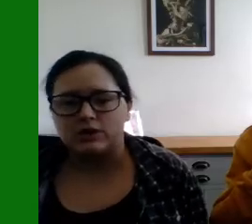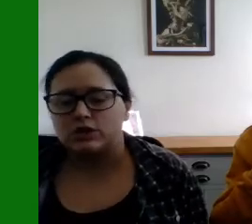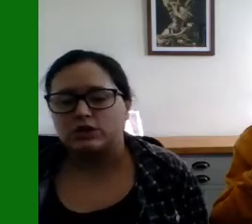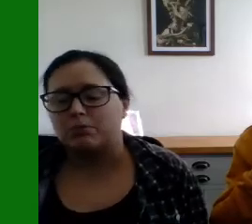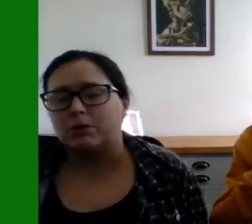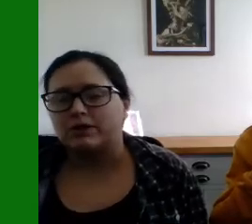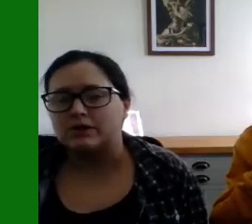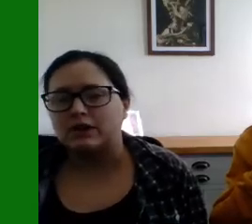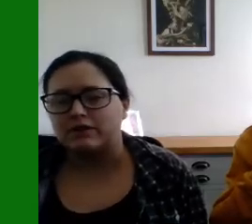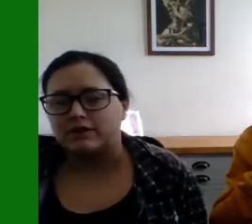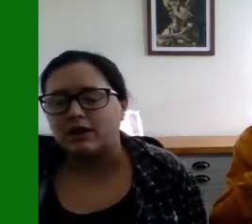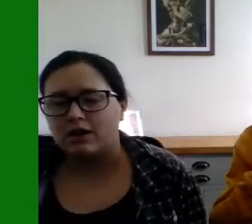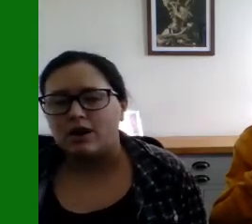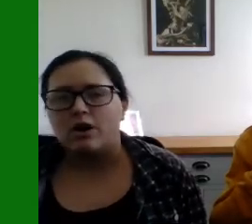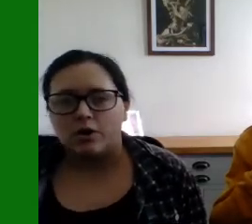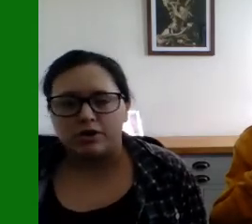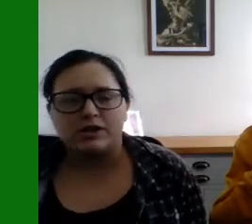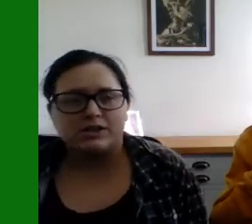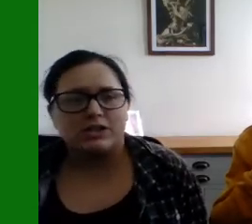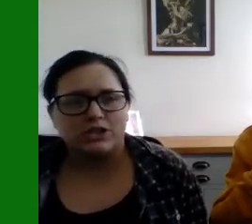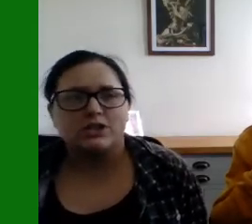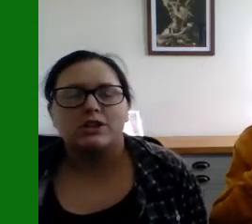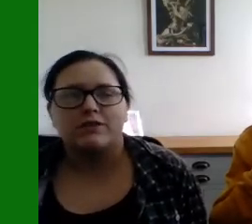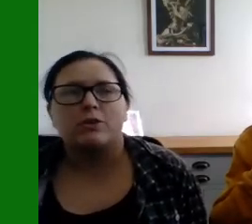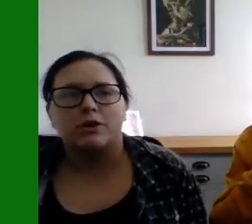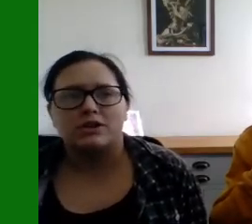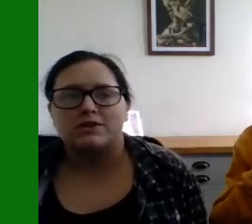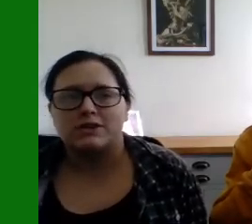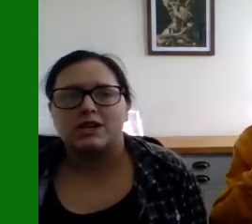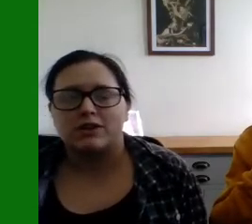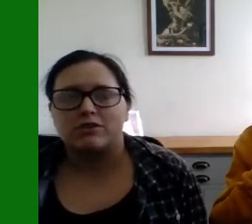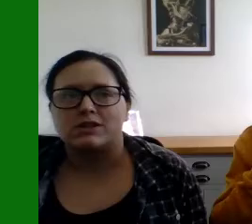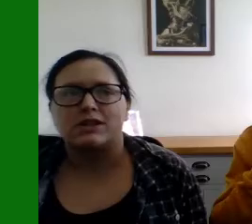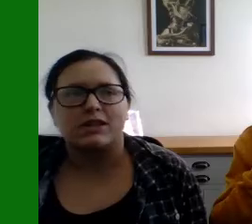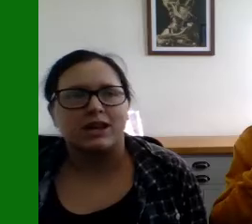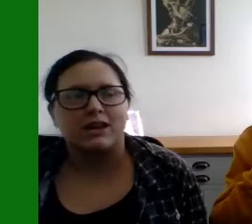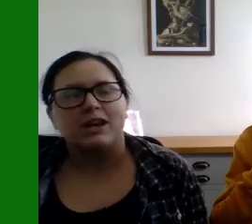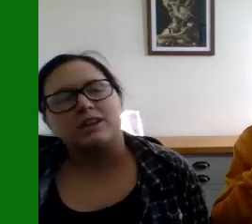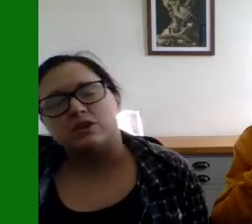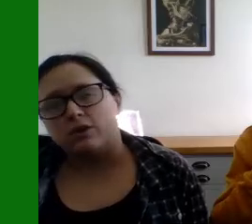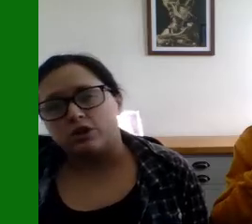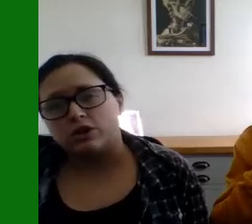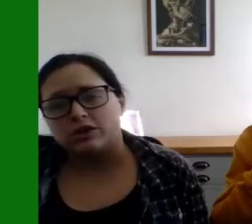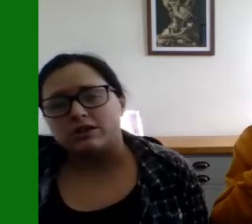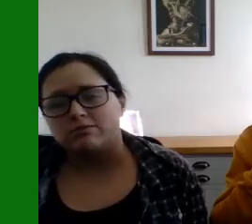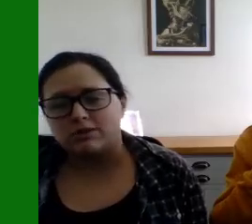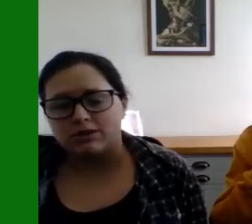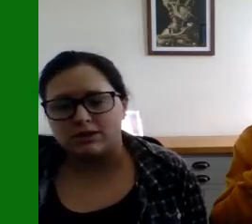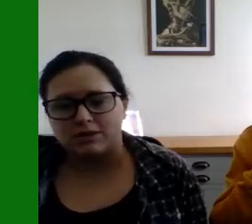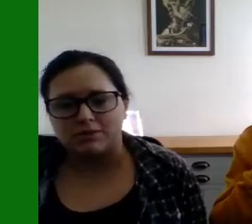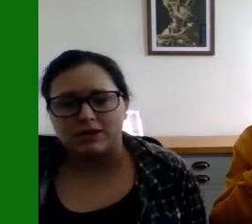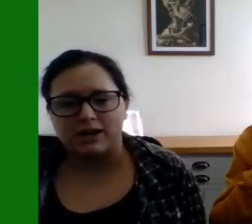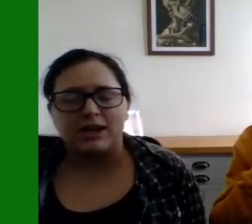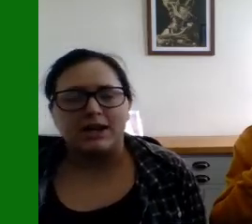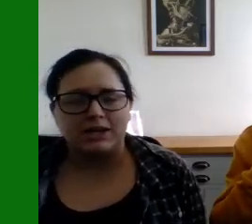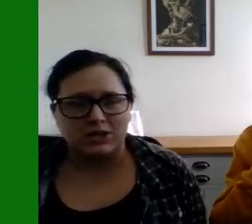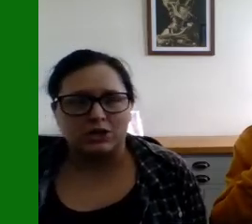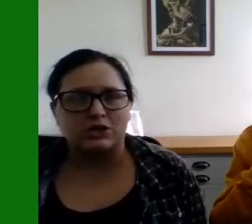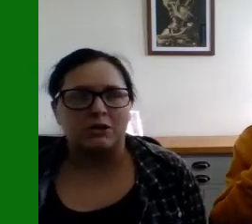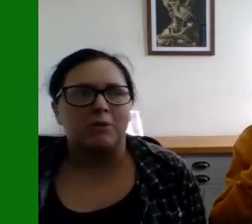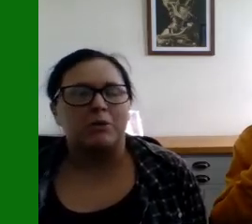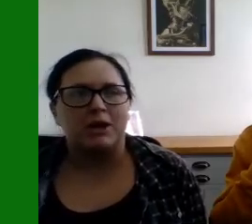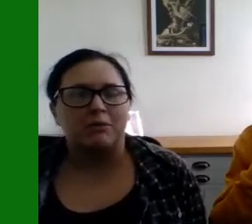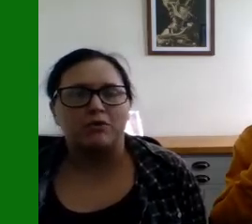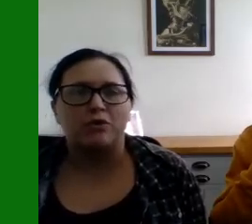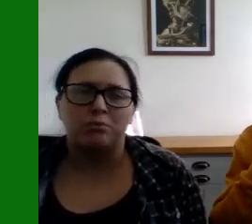which is just a jumble of stuff. Okay, organization. If you organize stuff into categories, again, it's not chunking. It's not the same as that. It's